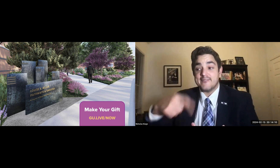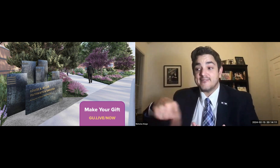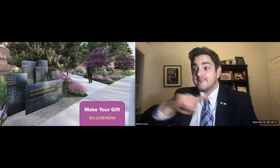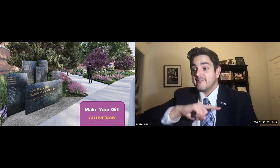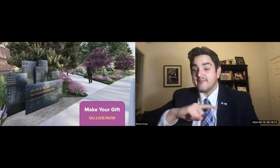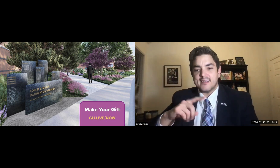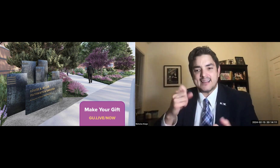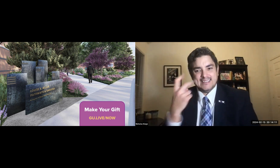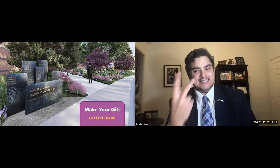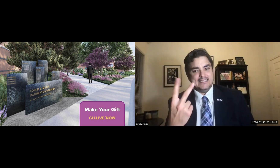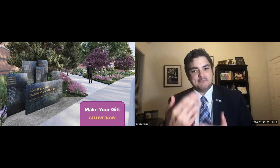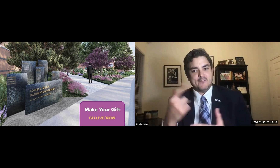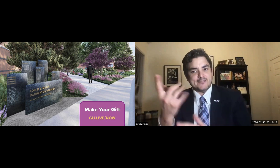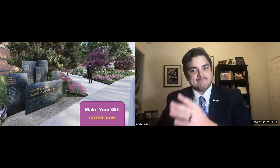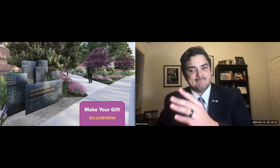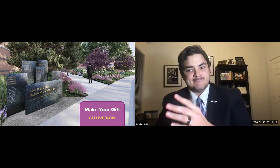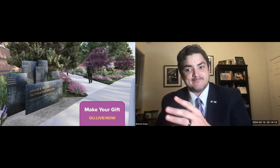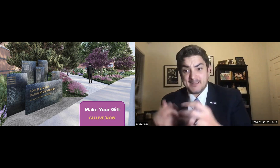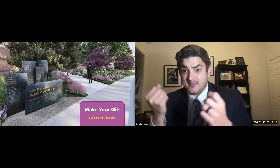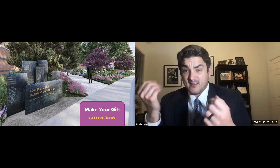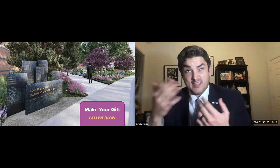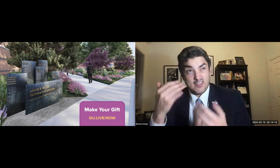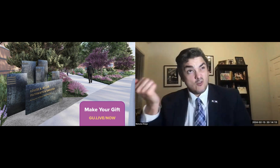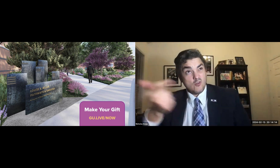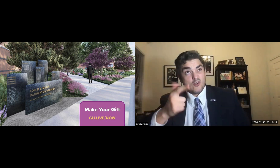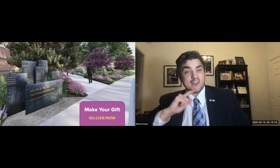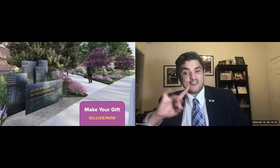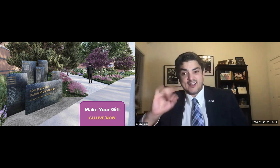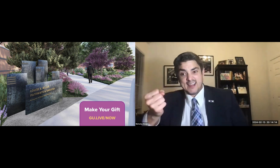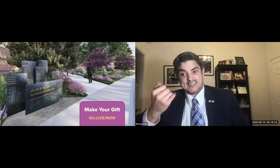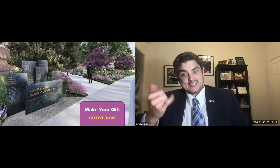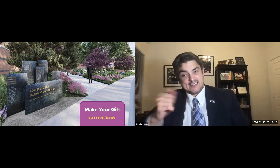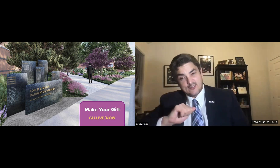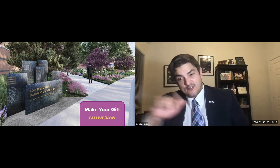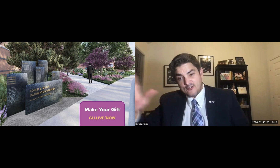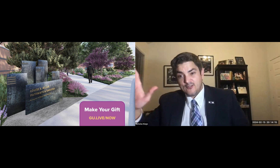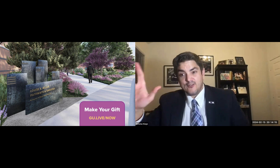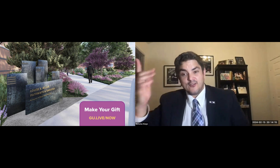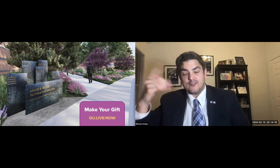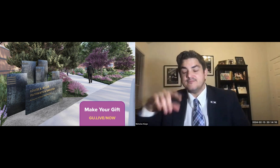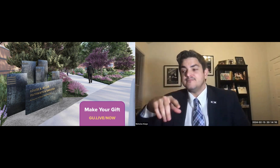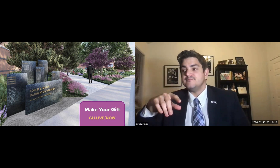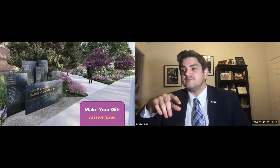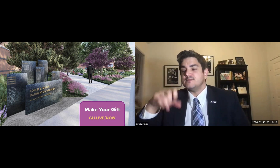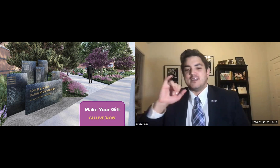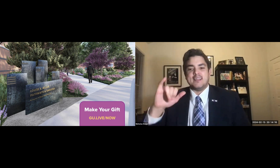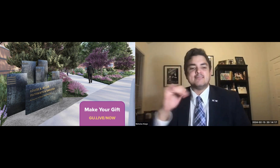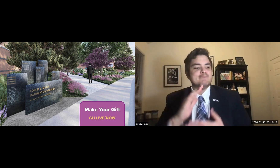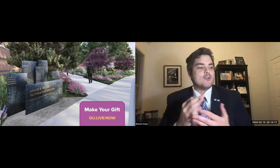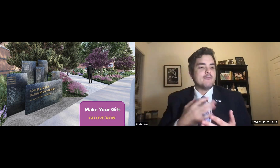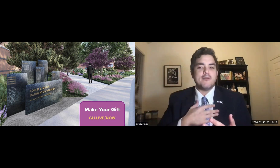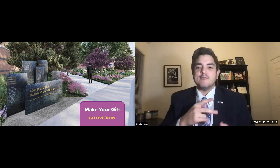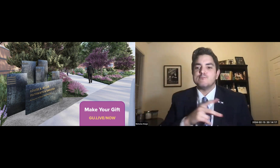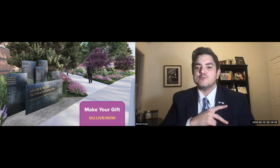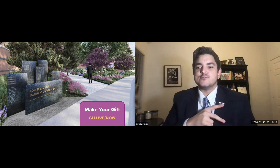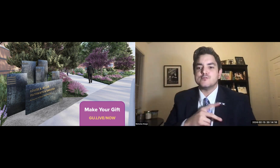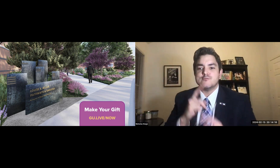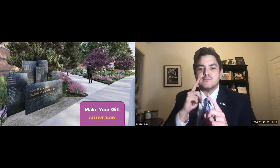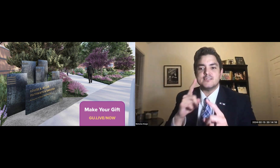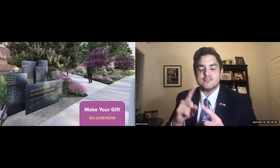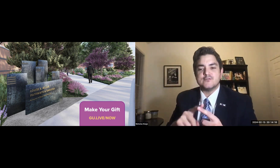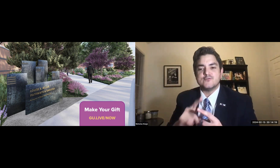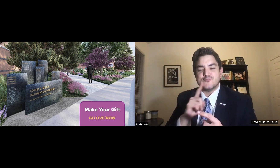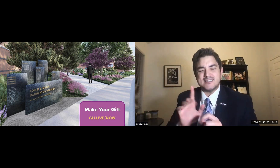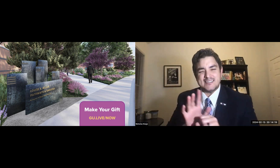We want to make sure that those 5 who are still living see it before they're gone, because they're all in their 80s at this